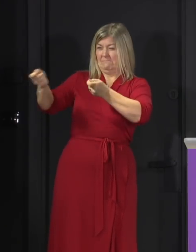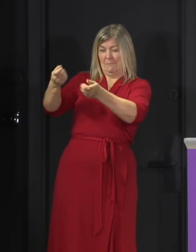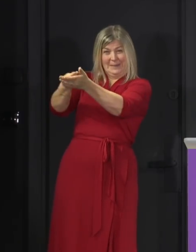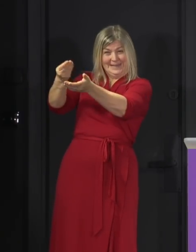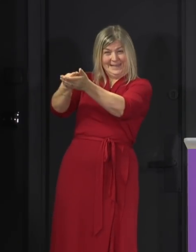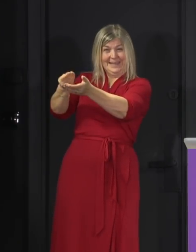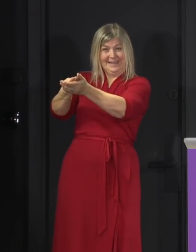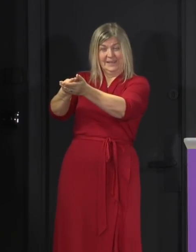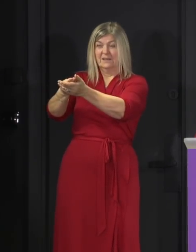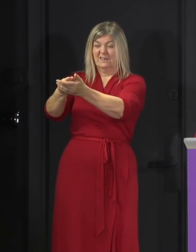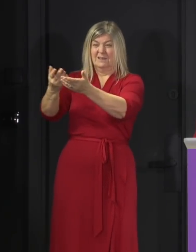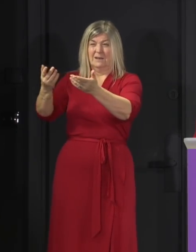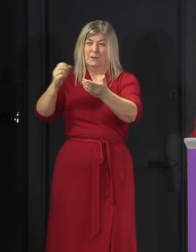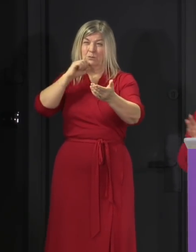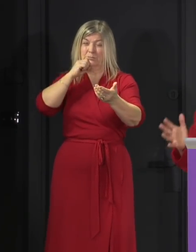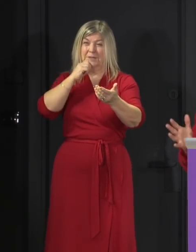would be, I think,